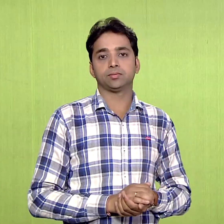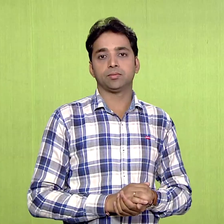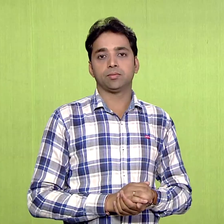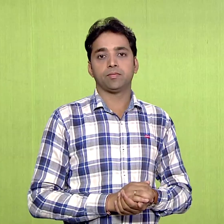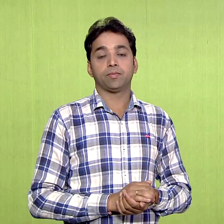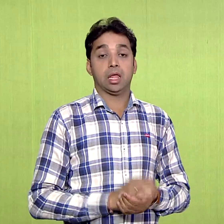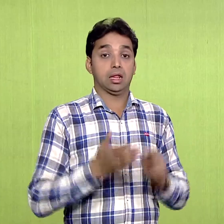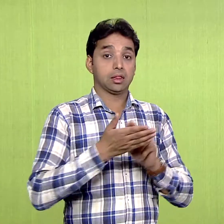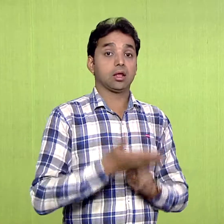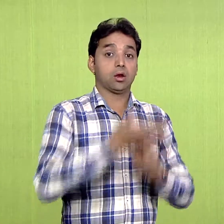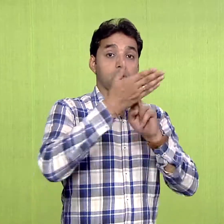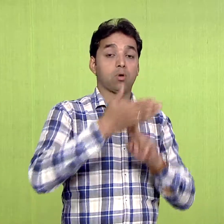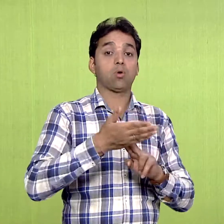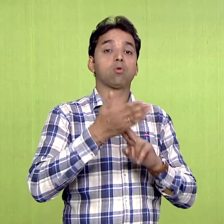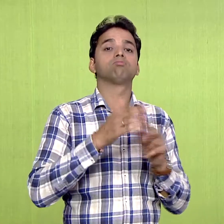In North and Eastern India,